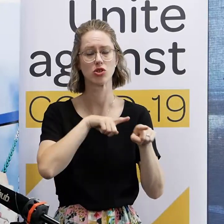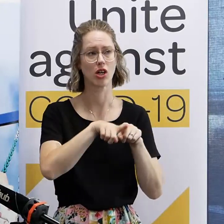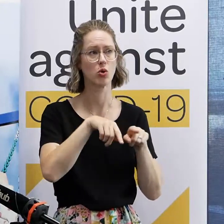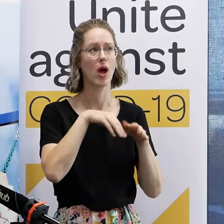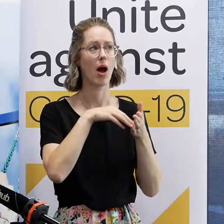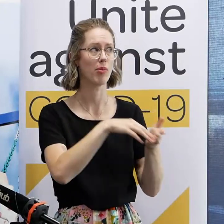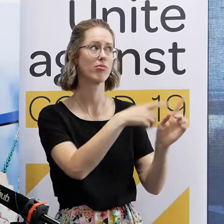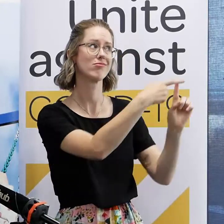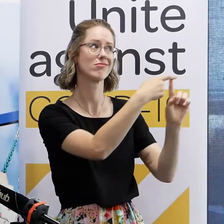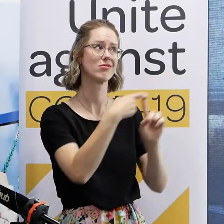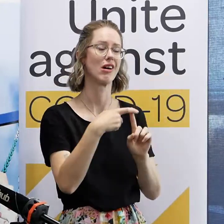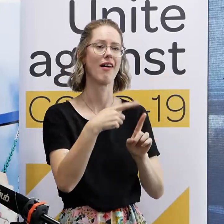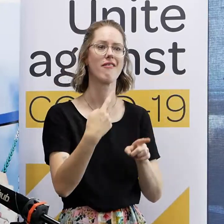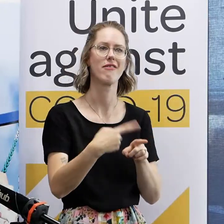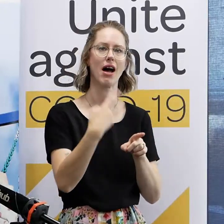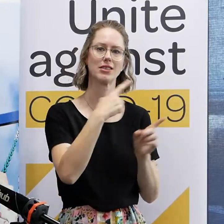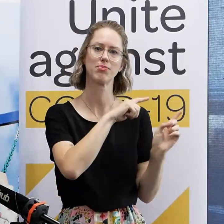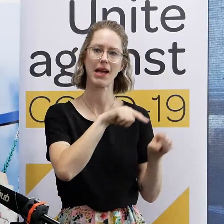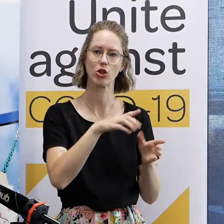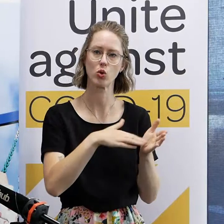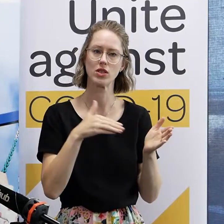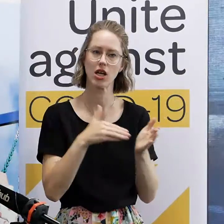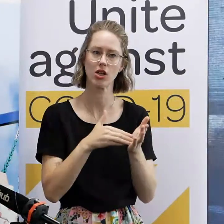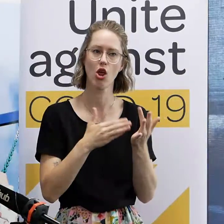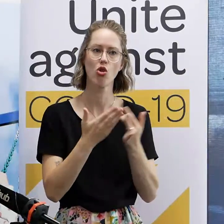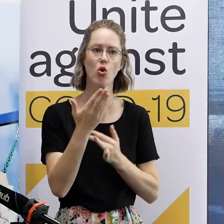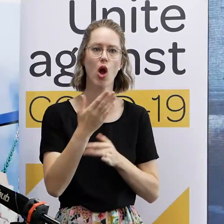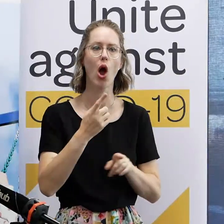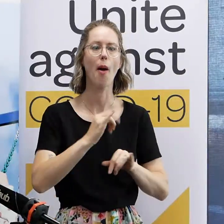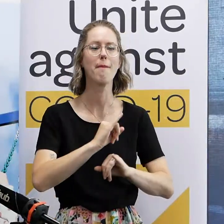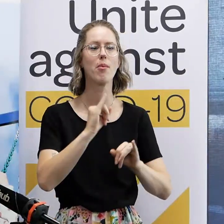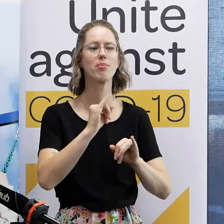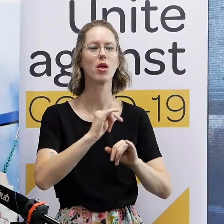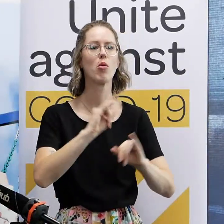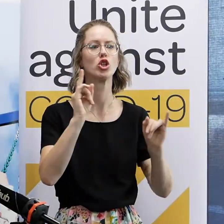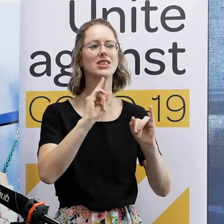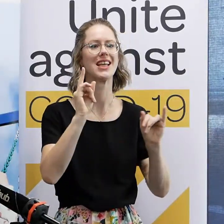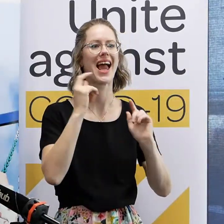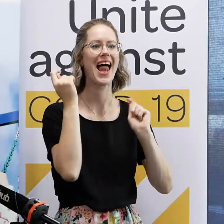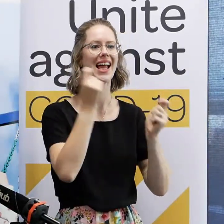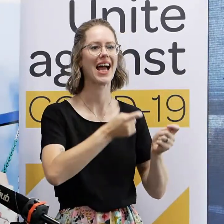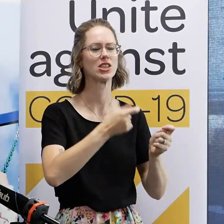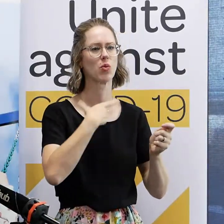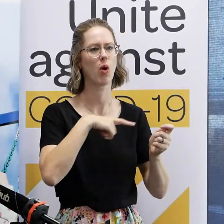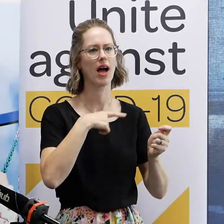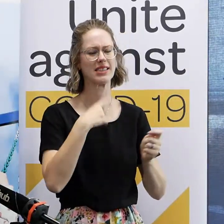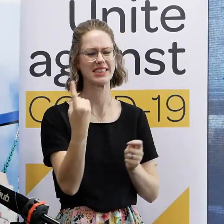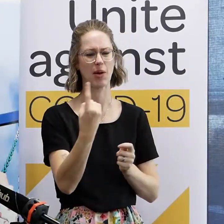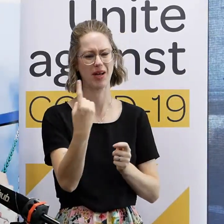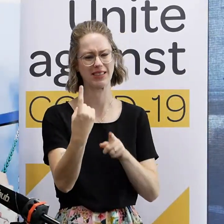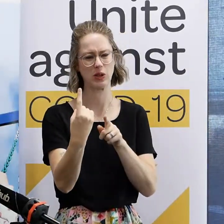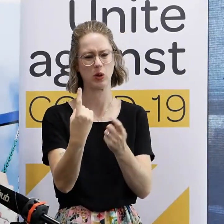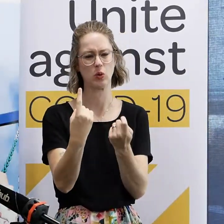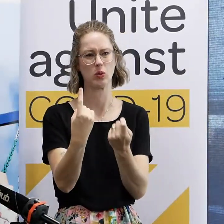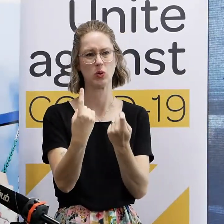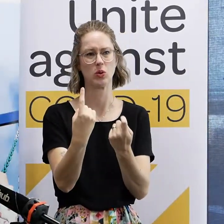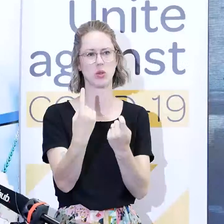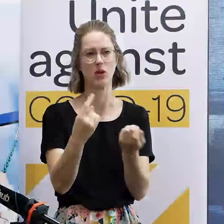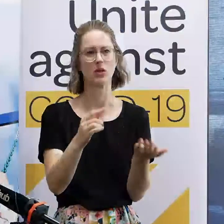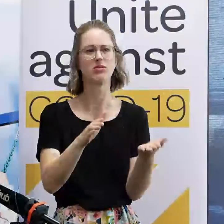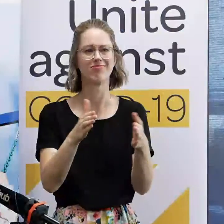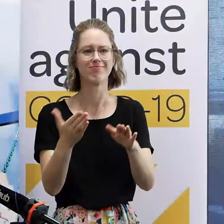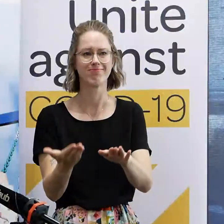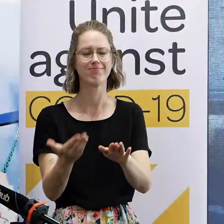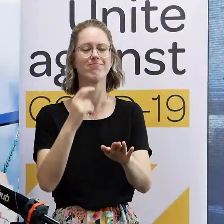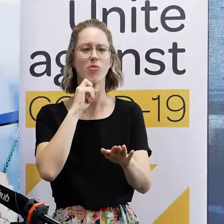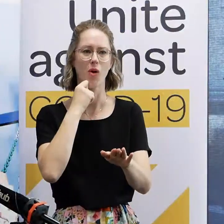them into the country quickly through the emergency allocation system, because they have a loved one that is either close to passing or